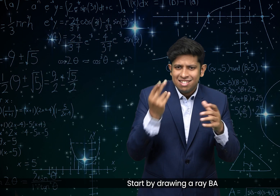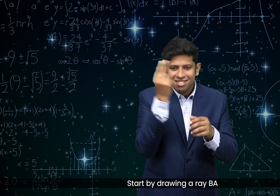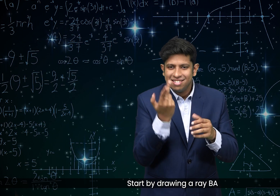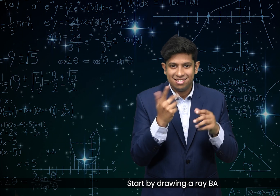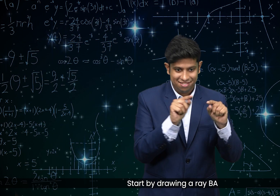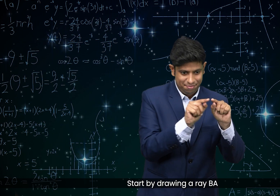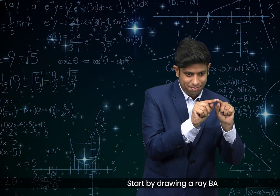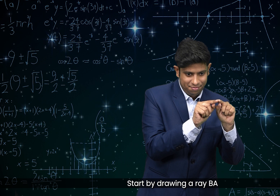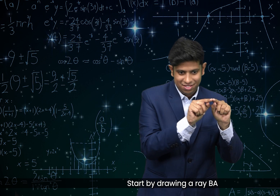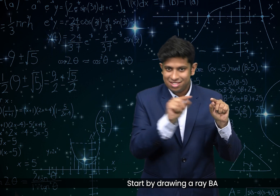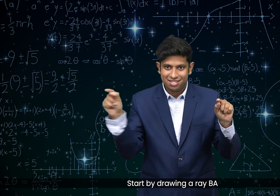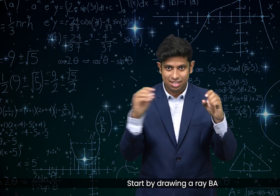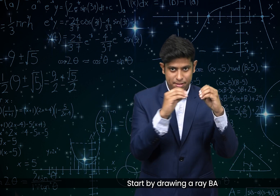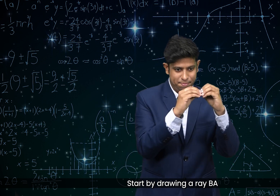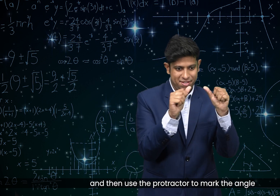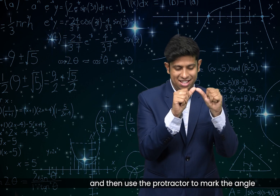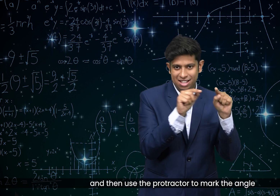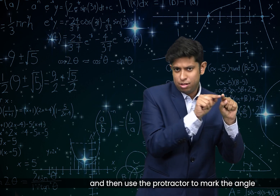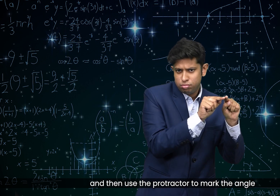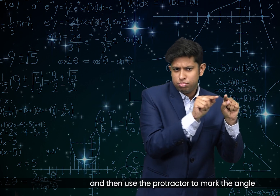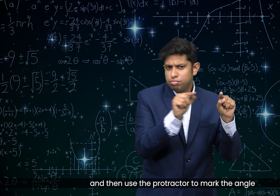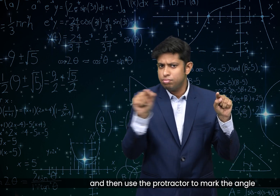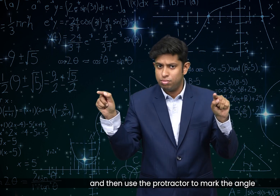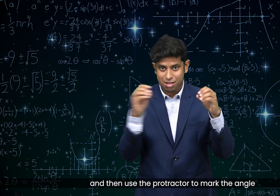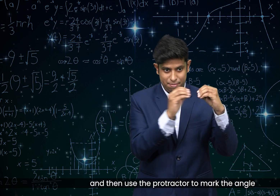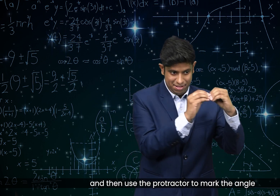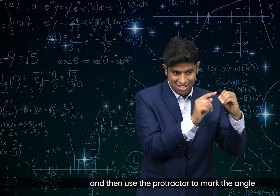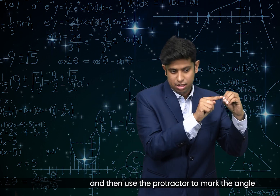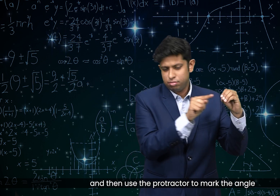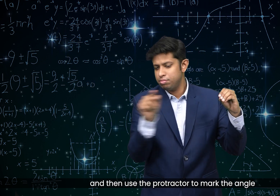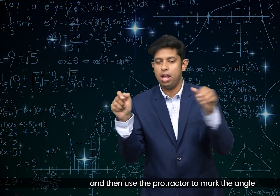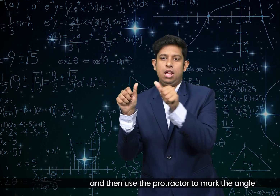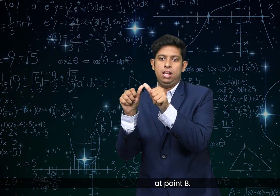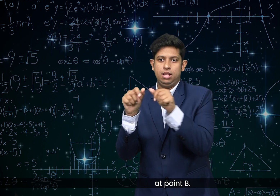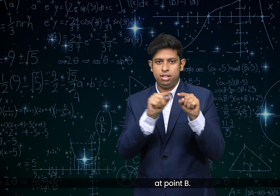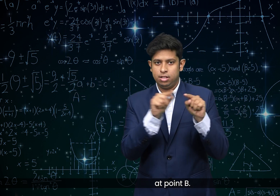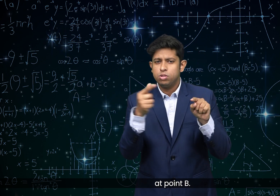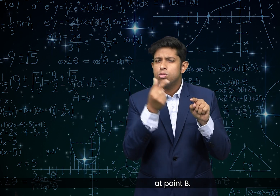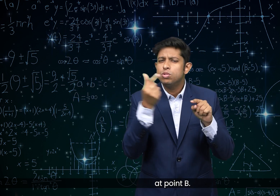Start by drawing a ray BA and then use the protractor to mark the angle at point B.